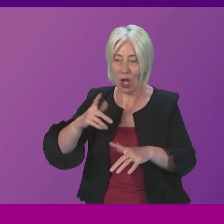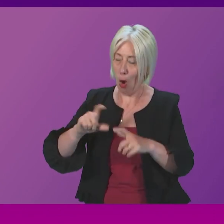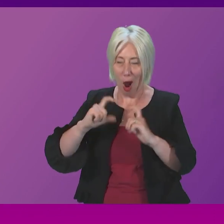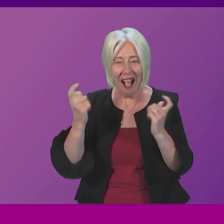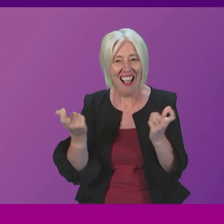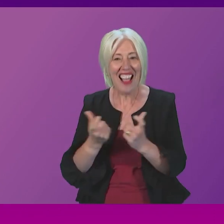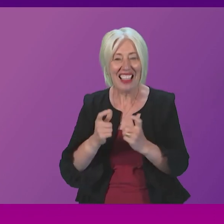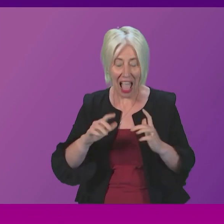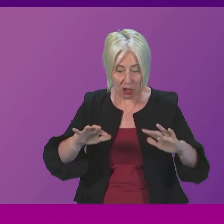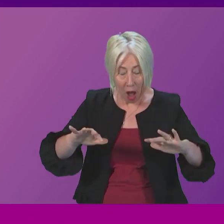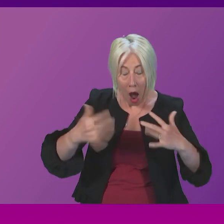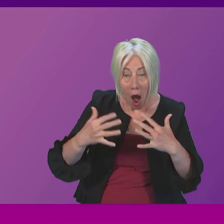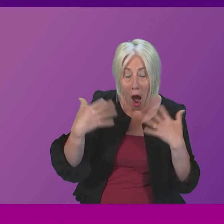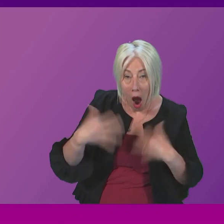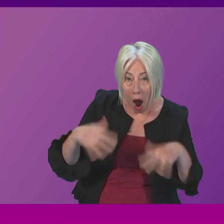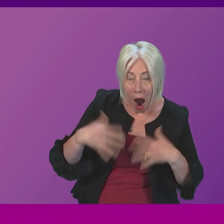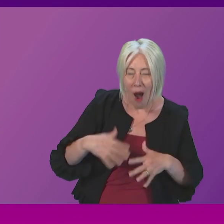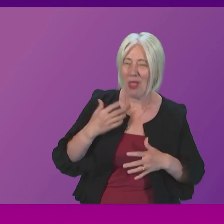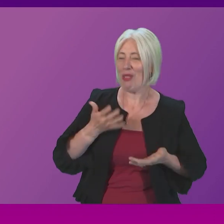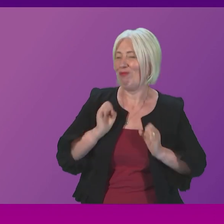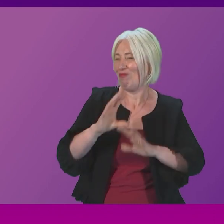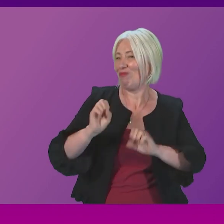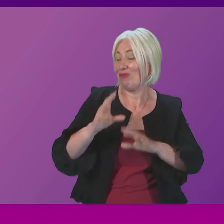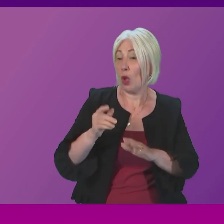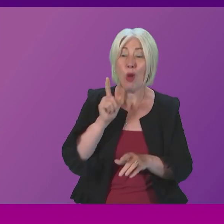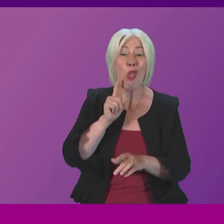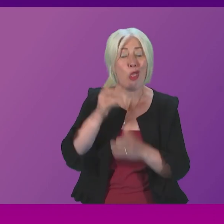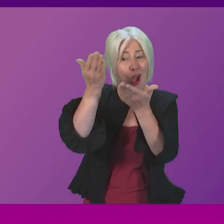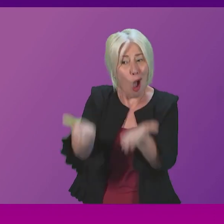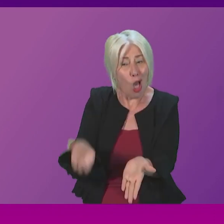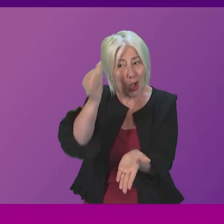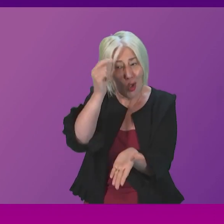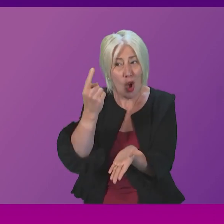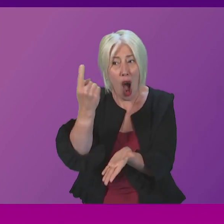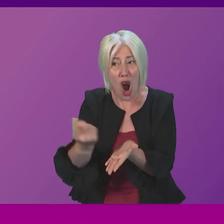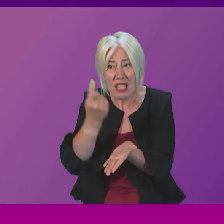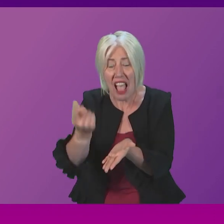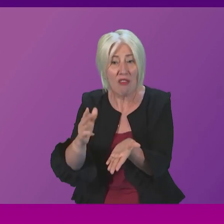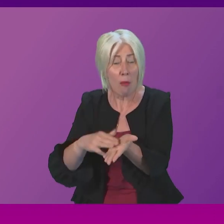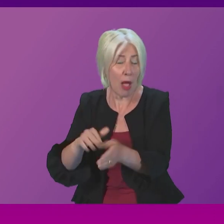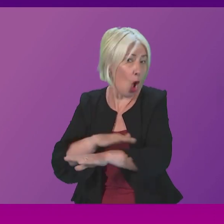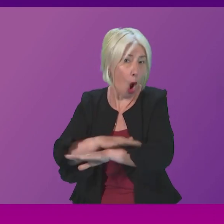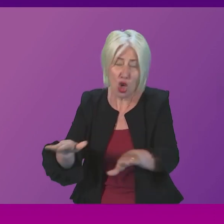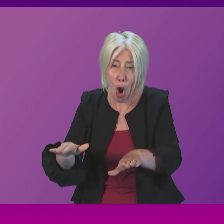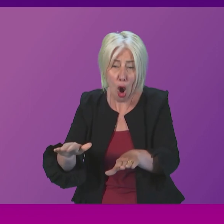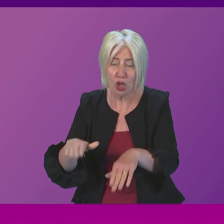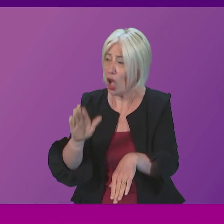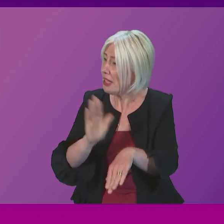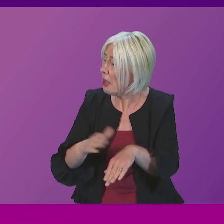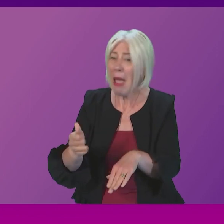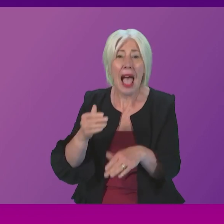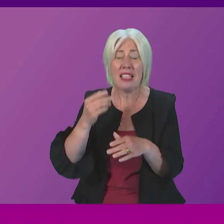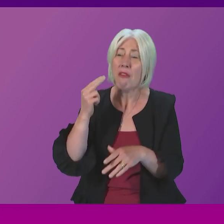with sheer charisma. Whether or no she's a mother, or whether, dolled up in fake lashes and shellac